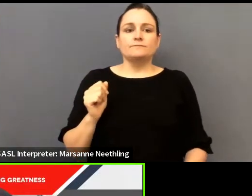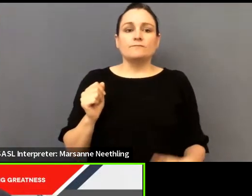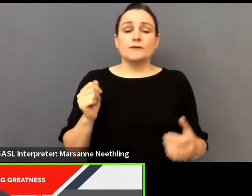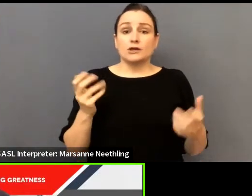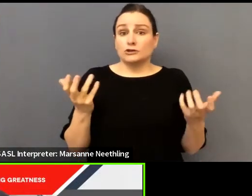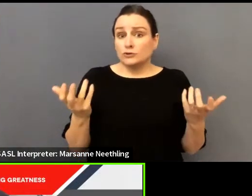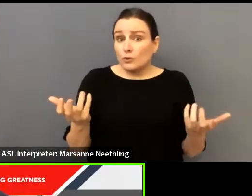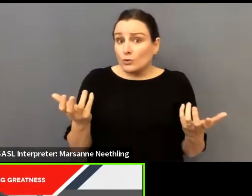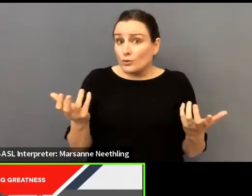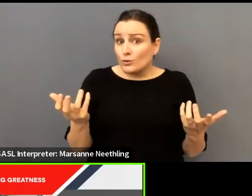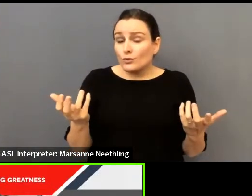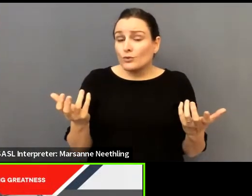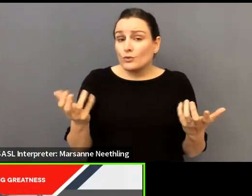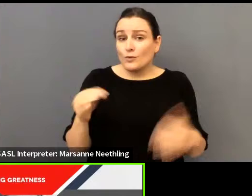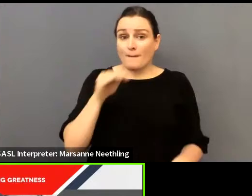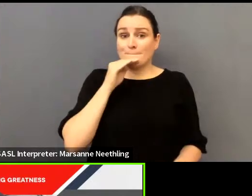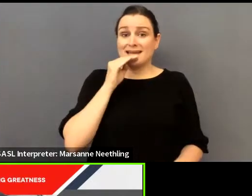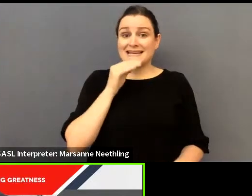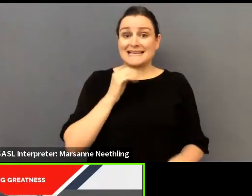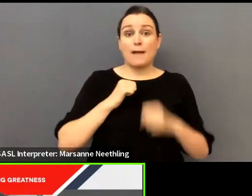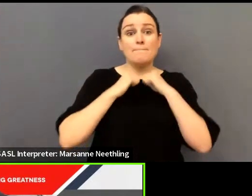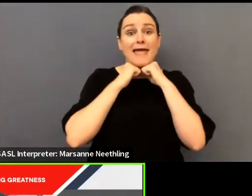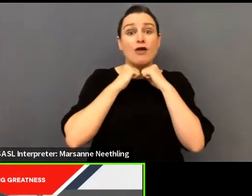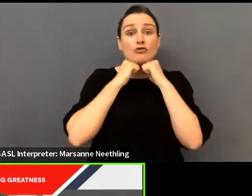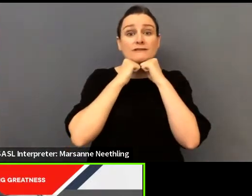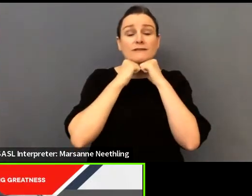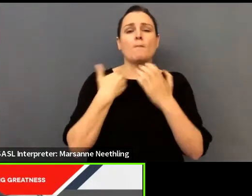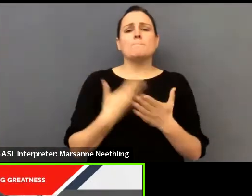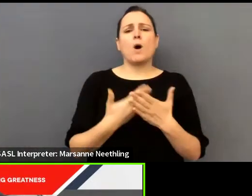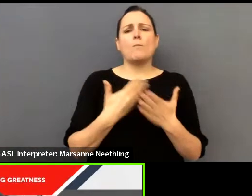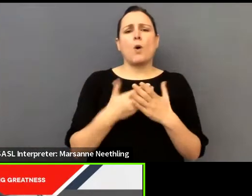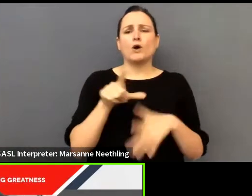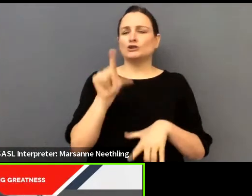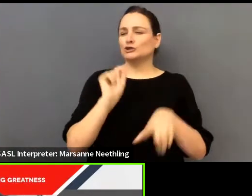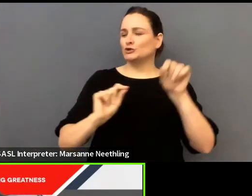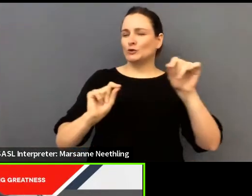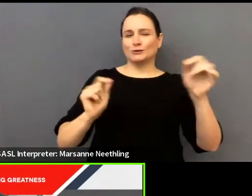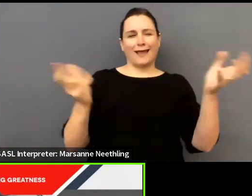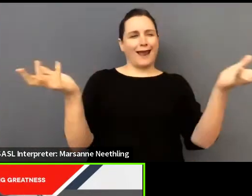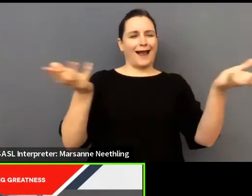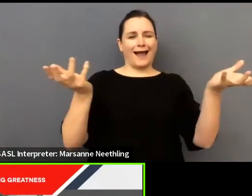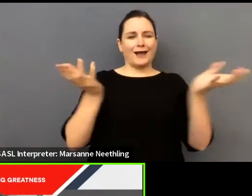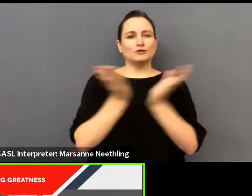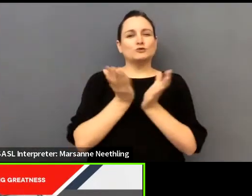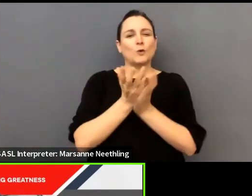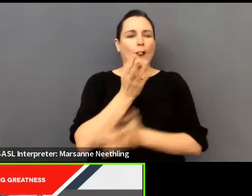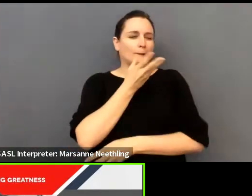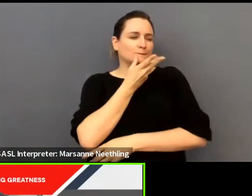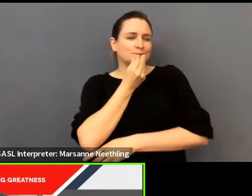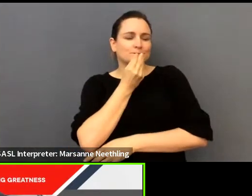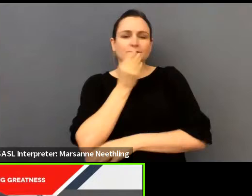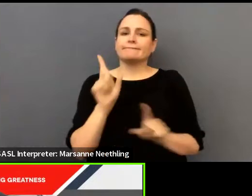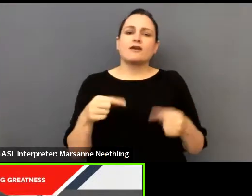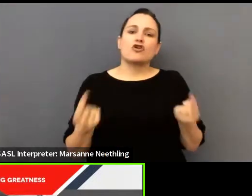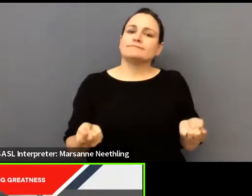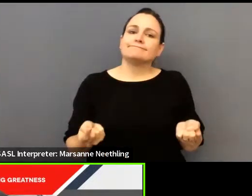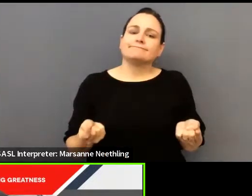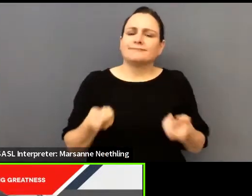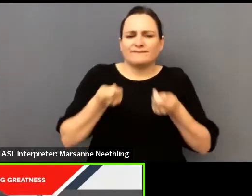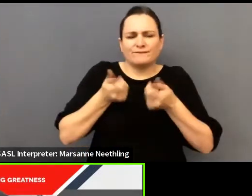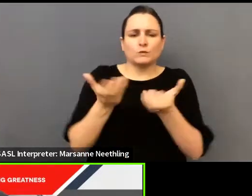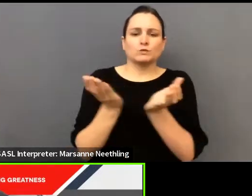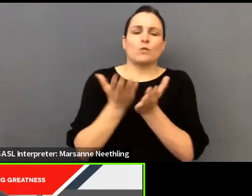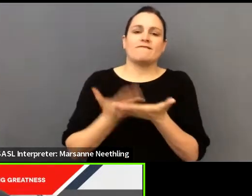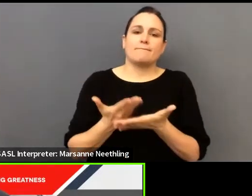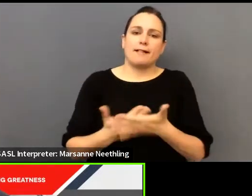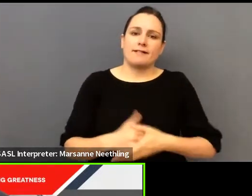options available for parents to take their children to schools are also problematic. What